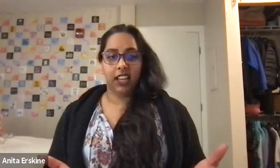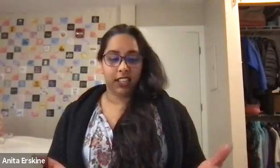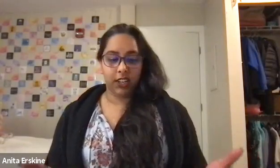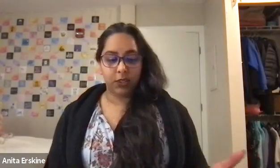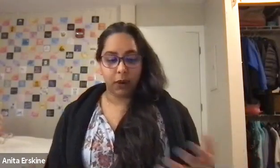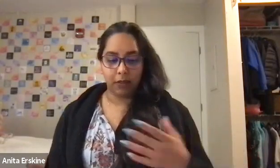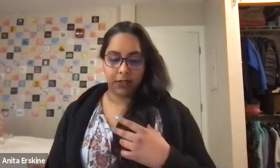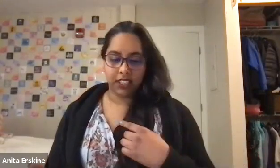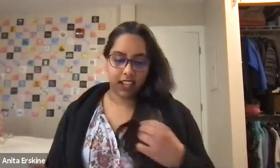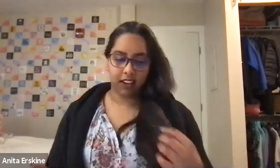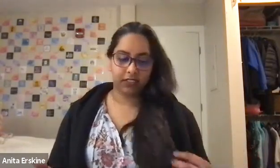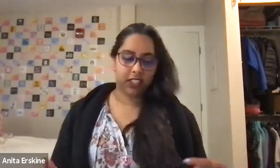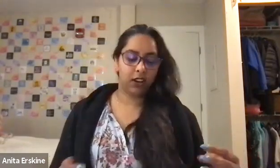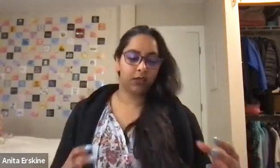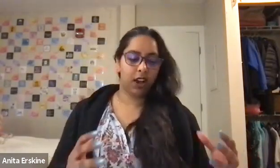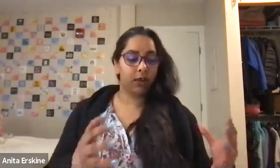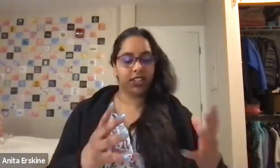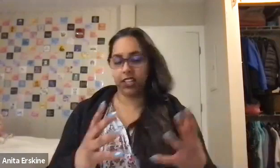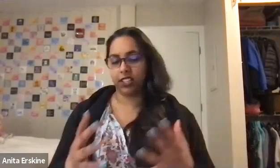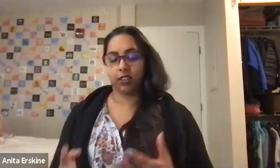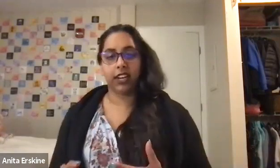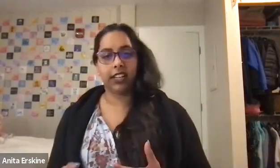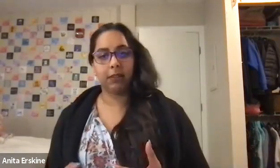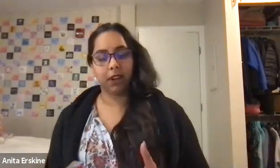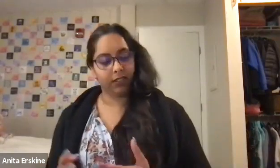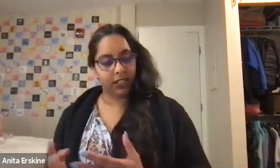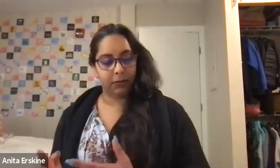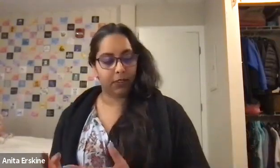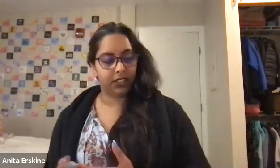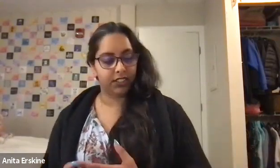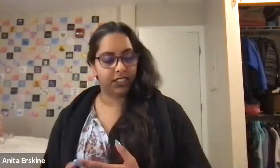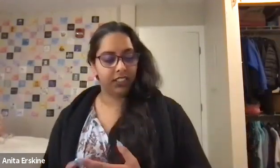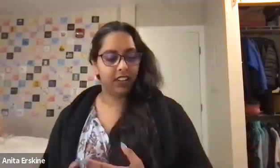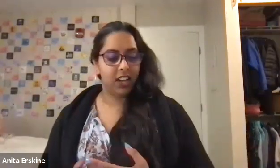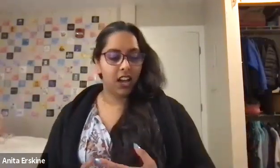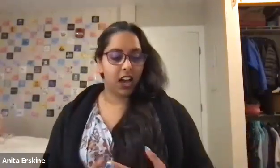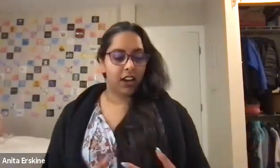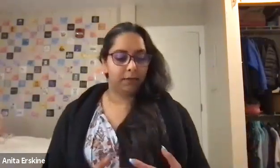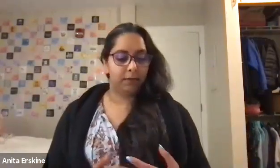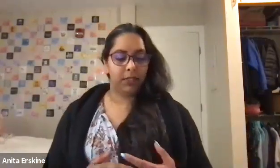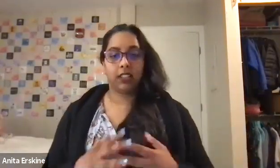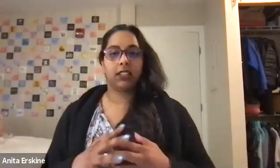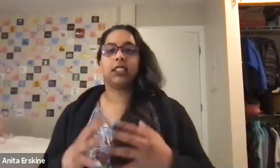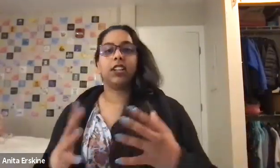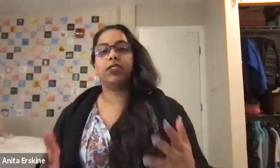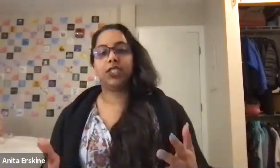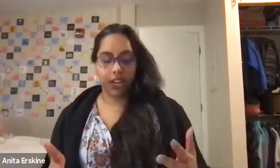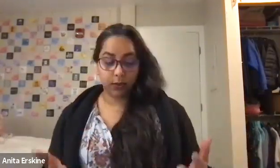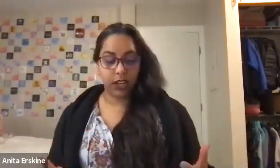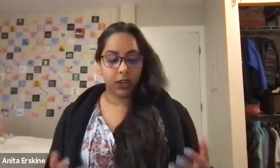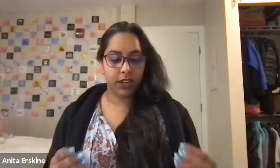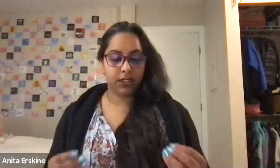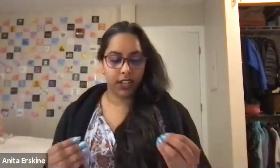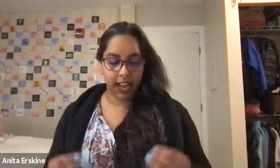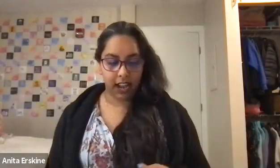think is a huge problem in itself. So I want to change the curriculum. I want it to be more inclusive. That's a huge change.